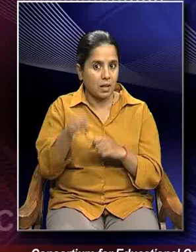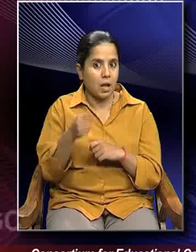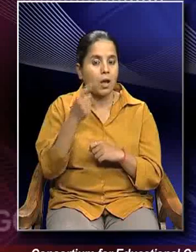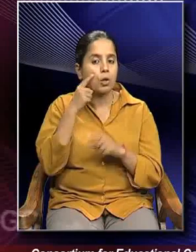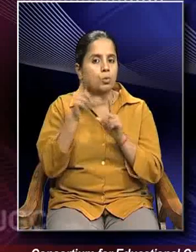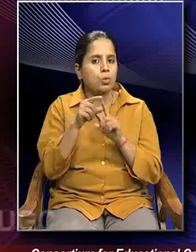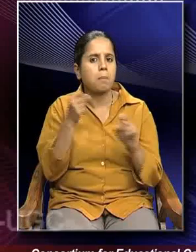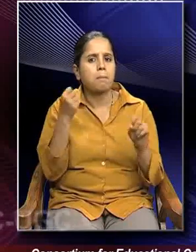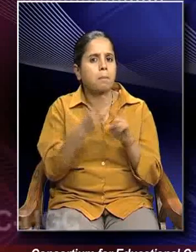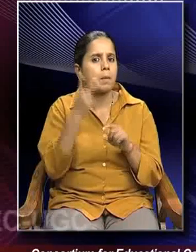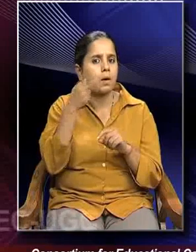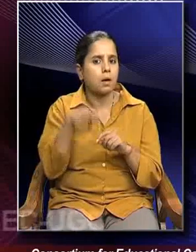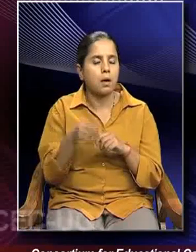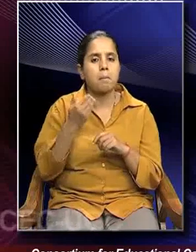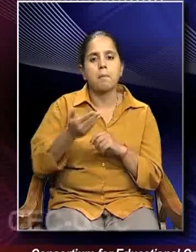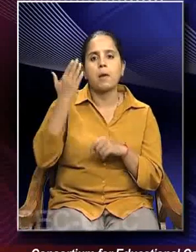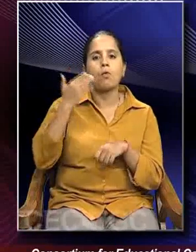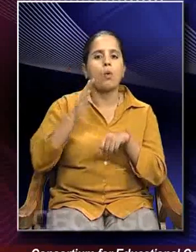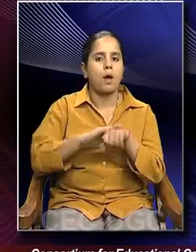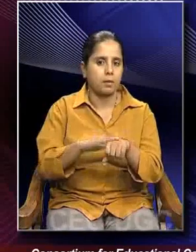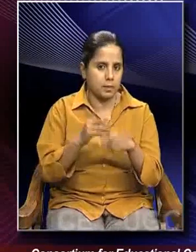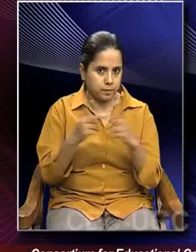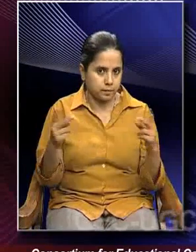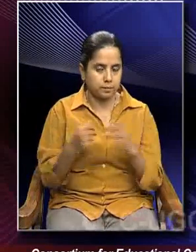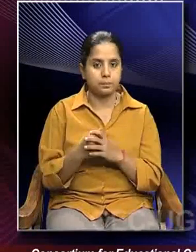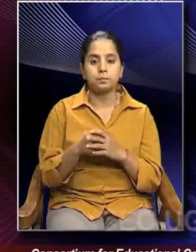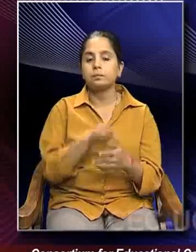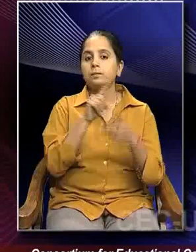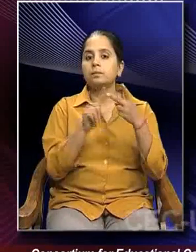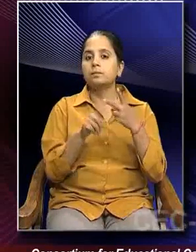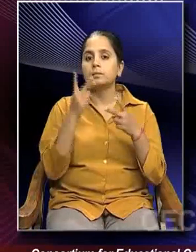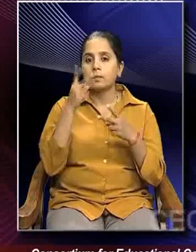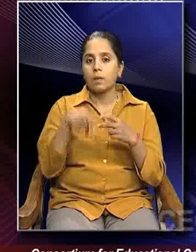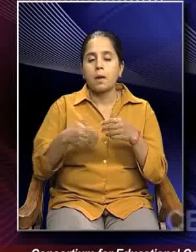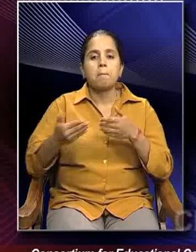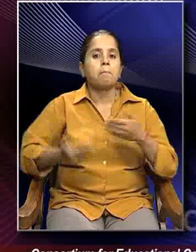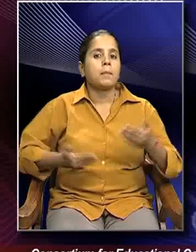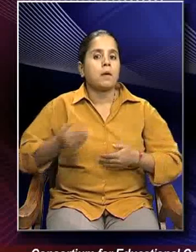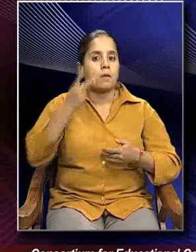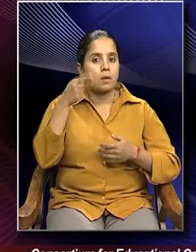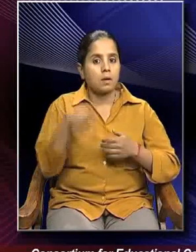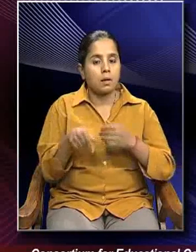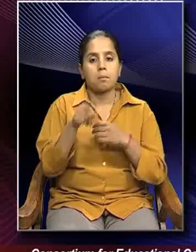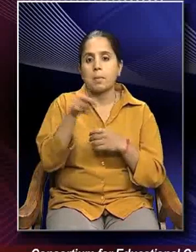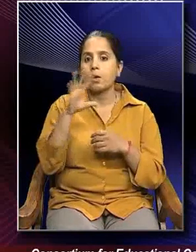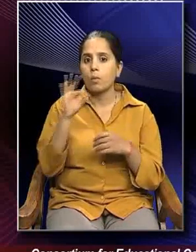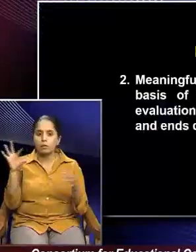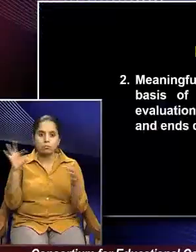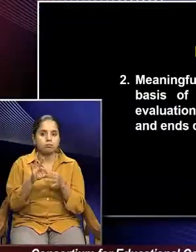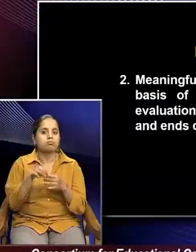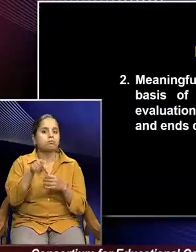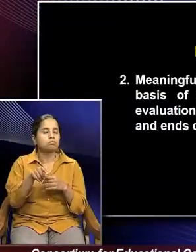the basis of past experience. The second kind of behavior is meaningfully